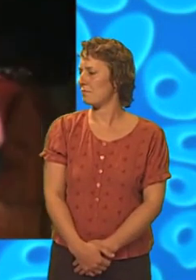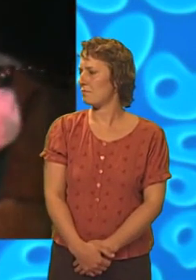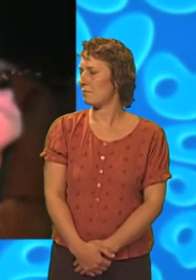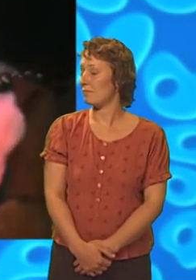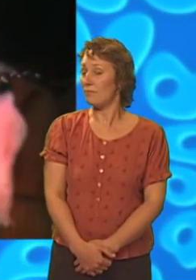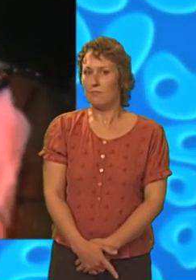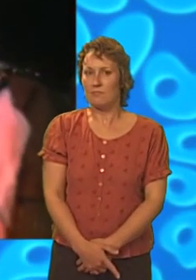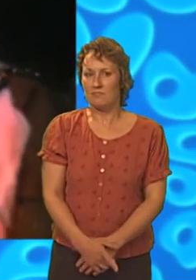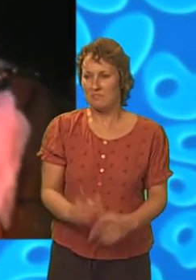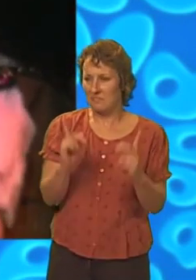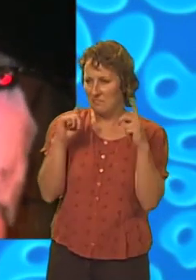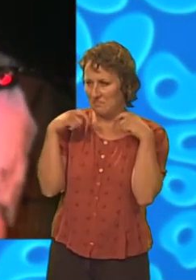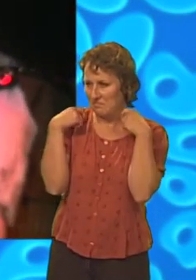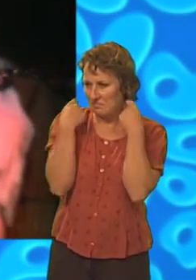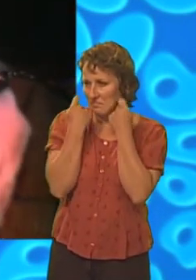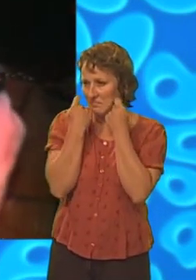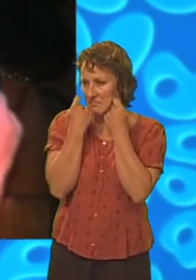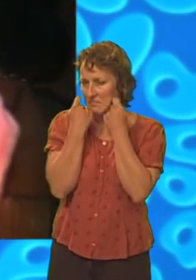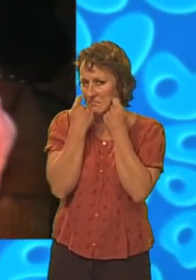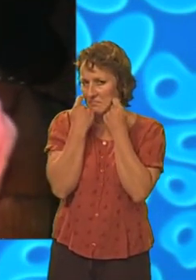And there stood the old woman.